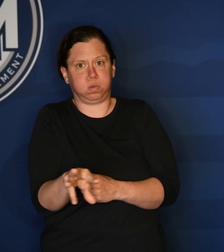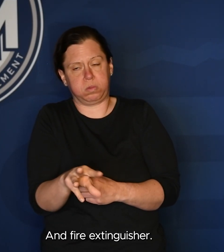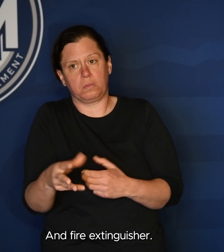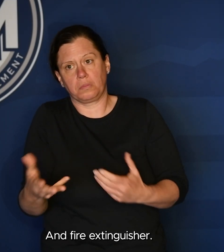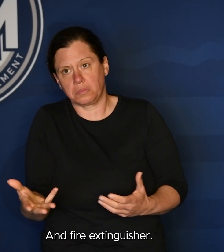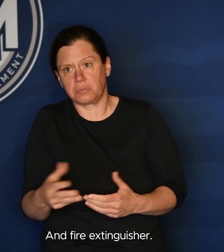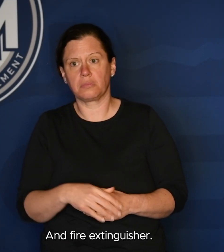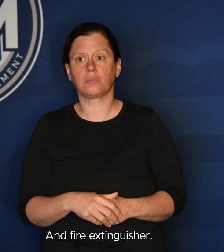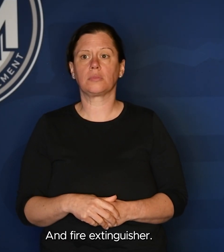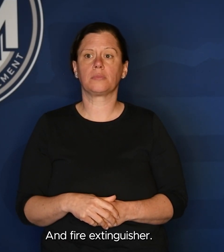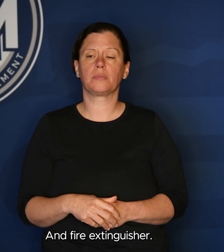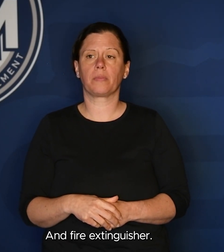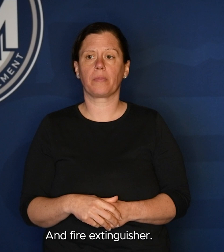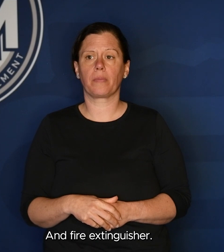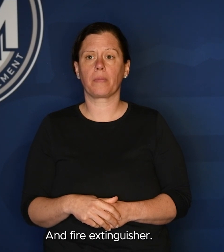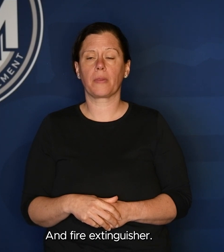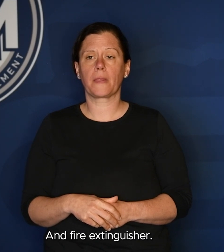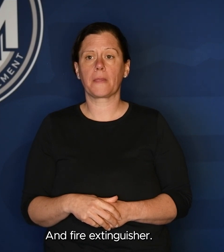and fire extinguisher.